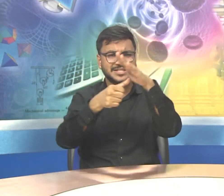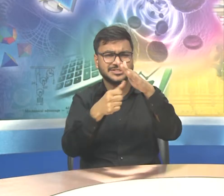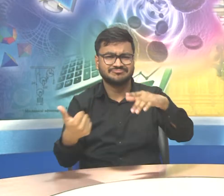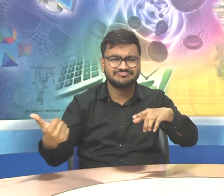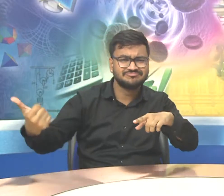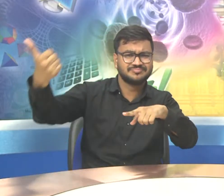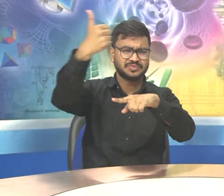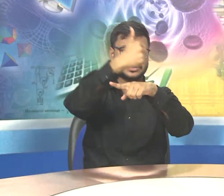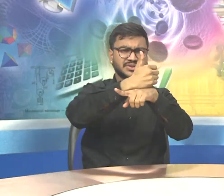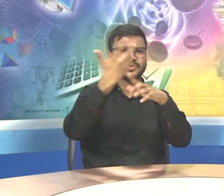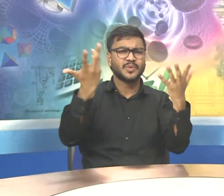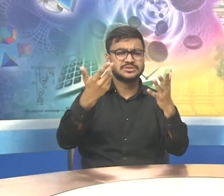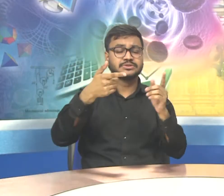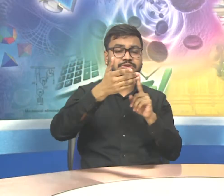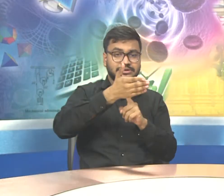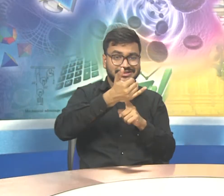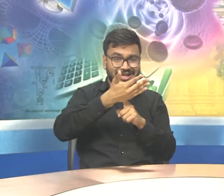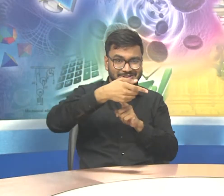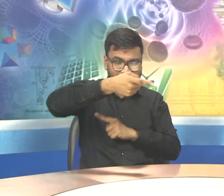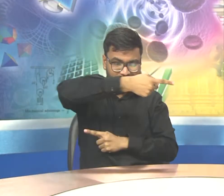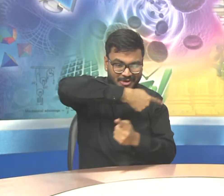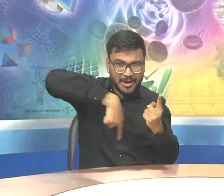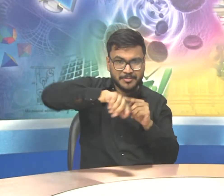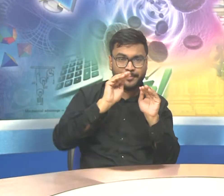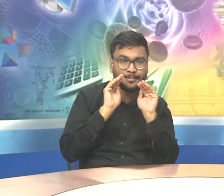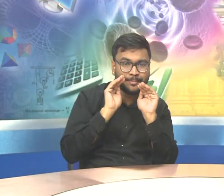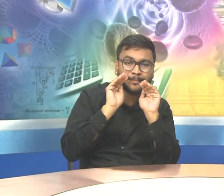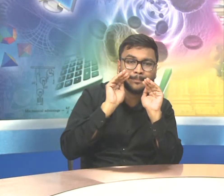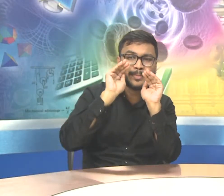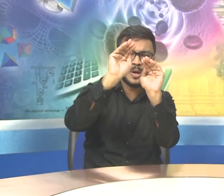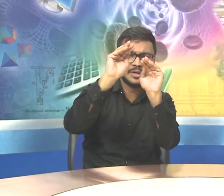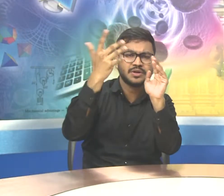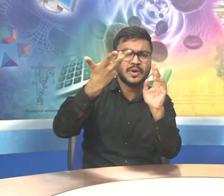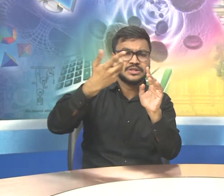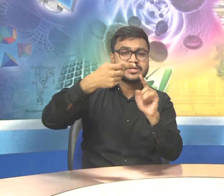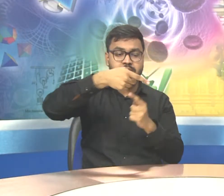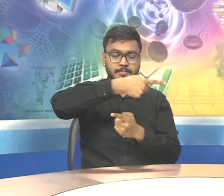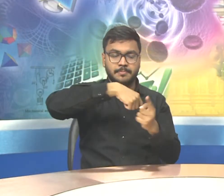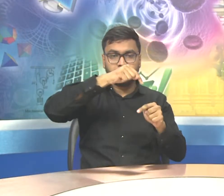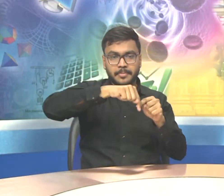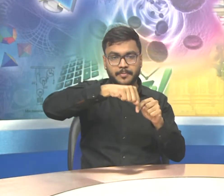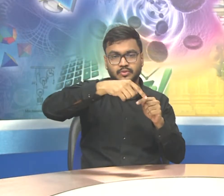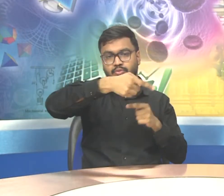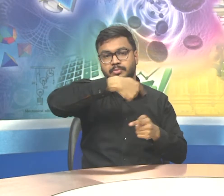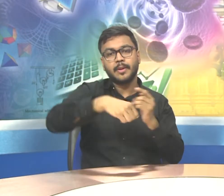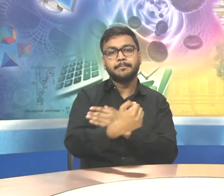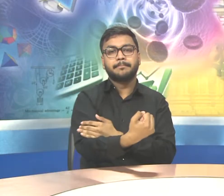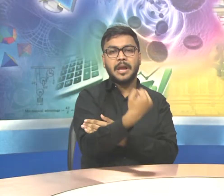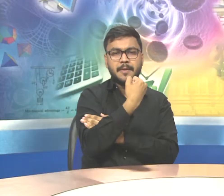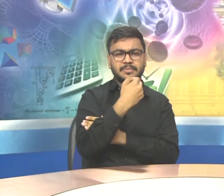India is a republic with an elected head of state.